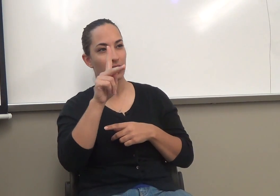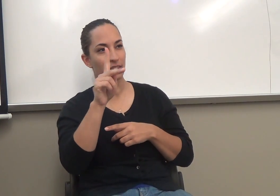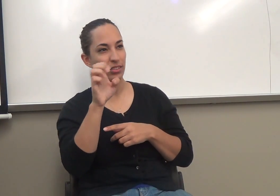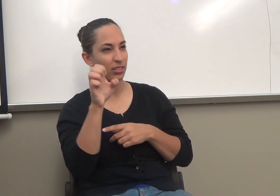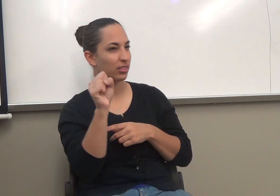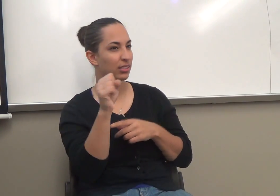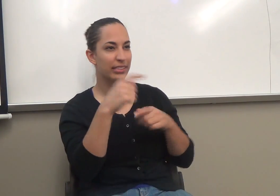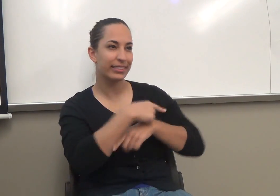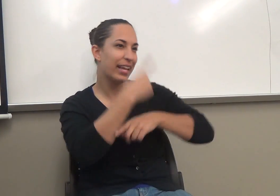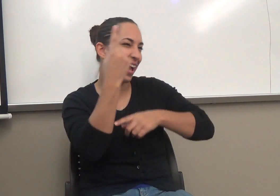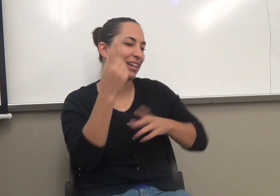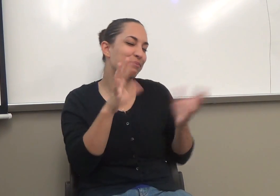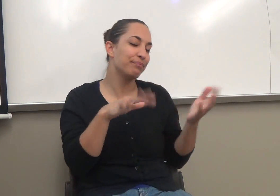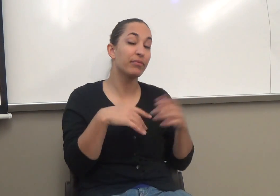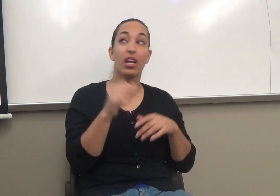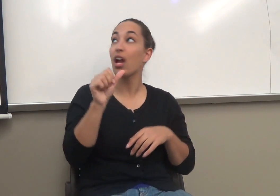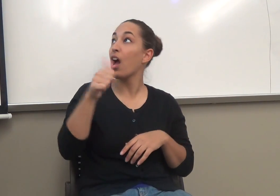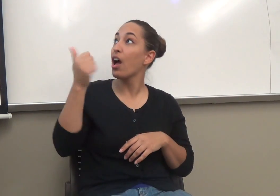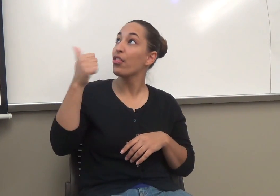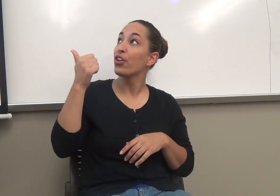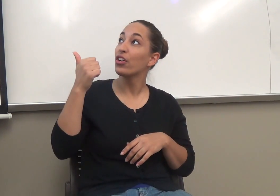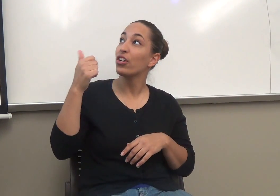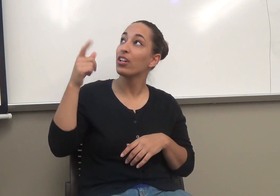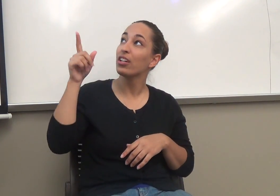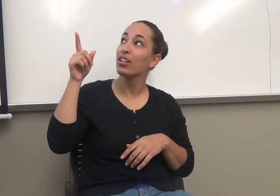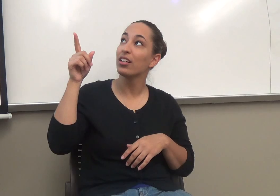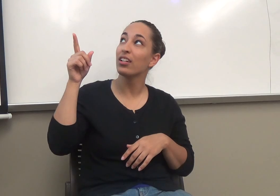What about this? British slang.